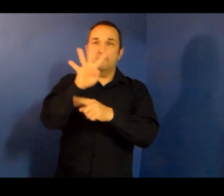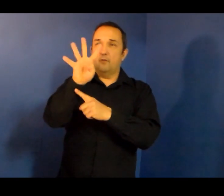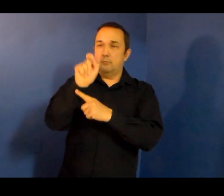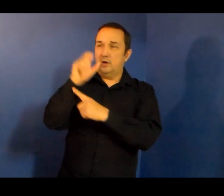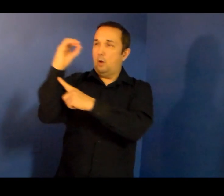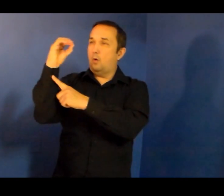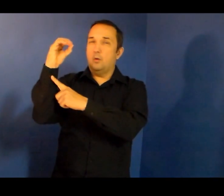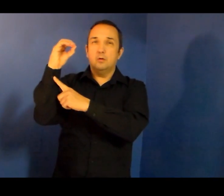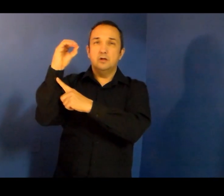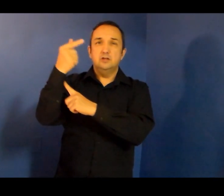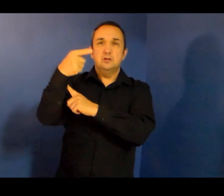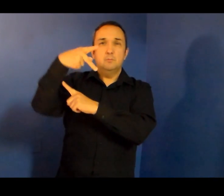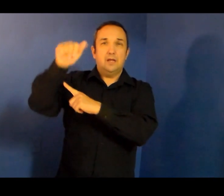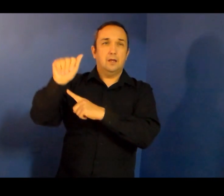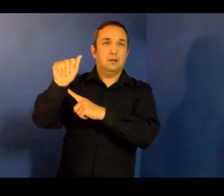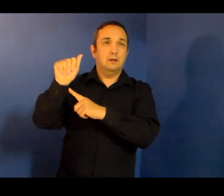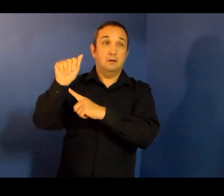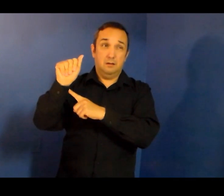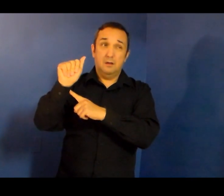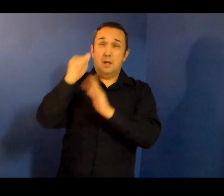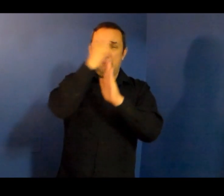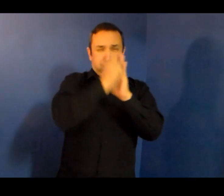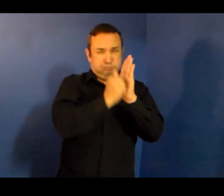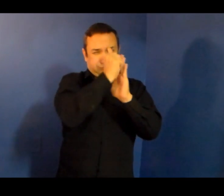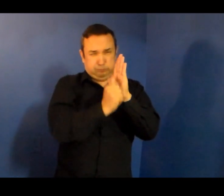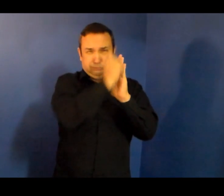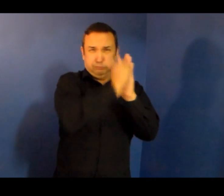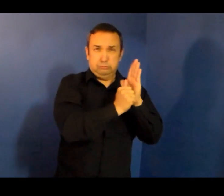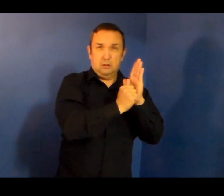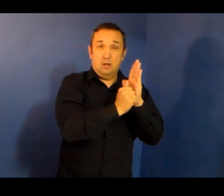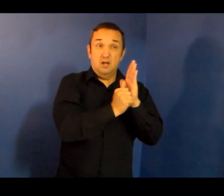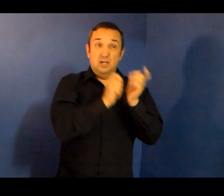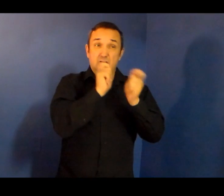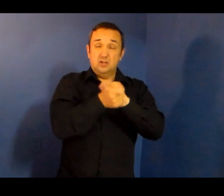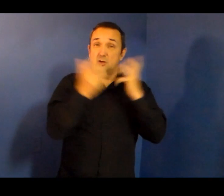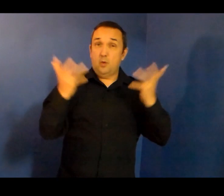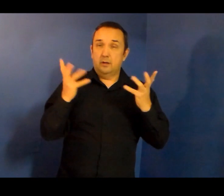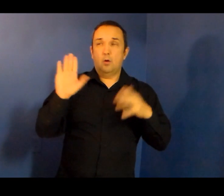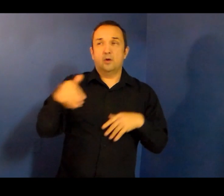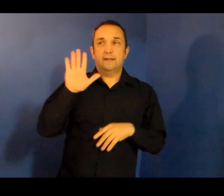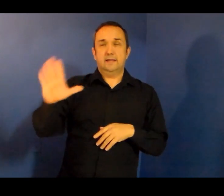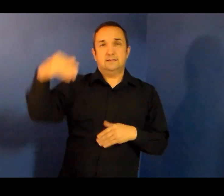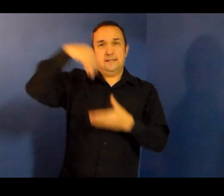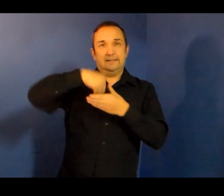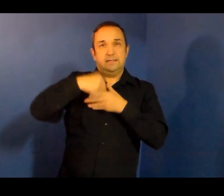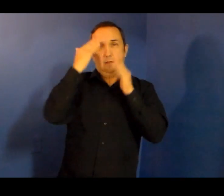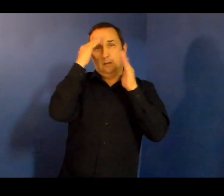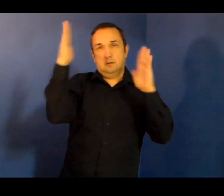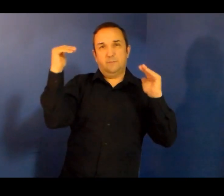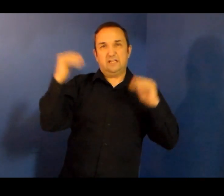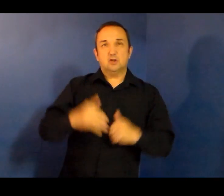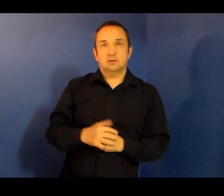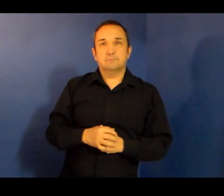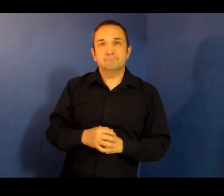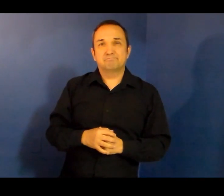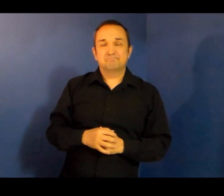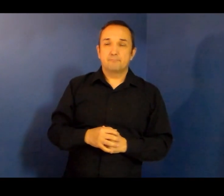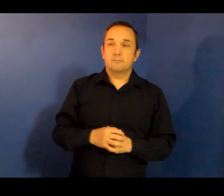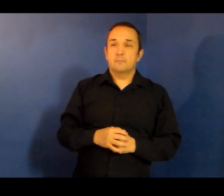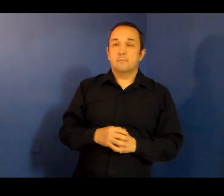point average. The only thing that had changed were his expectations. Another example of how